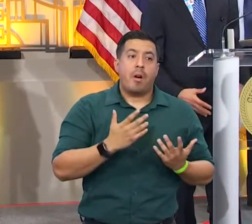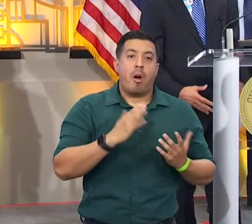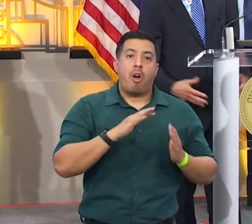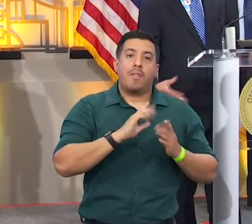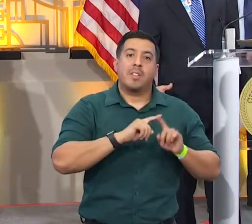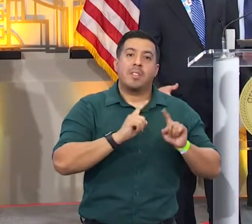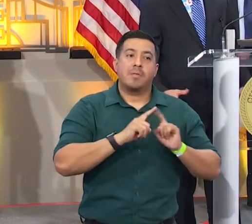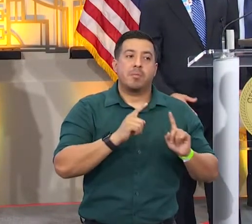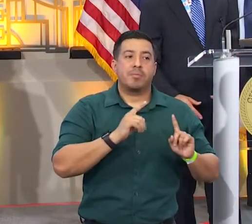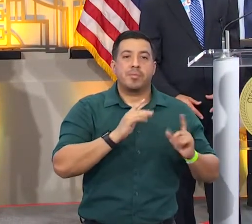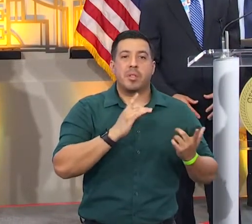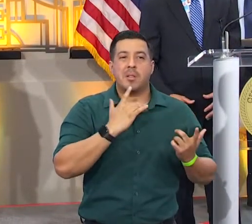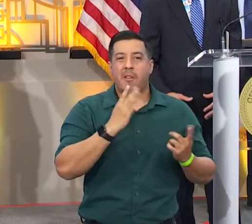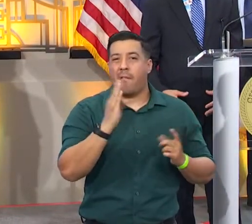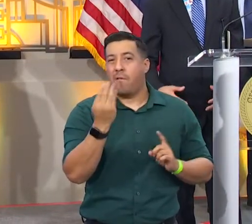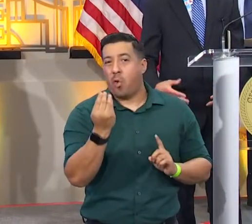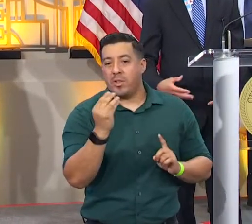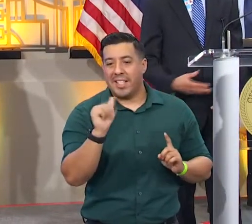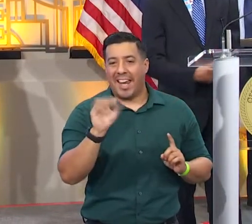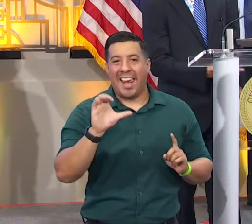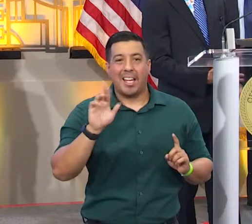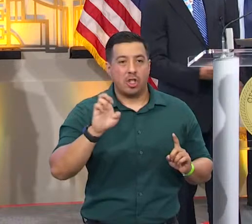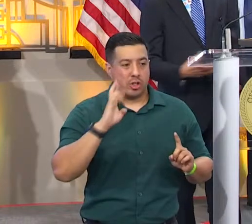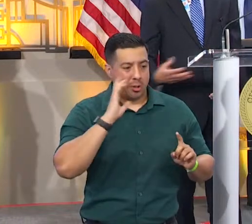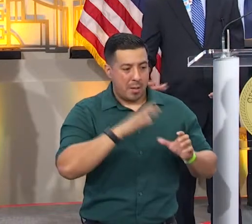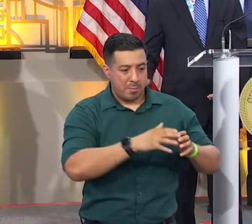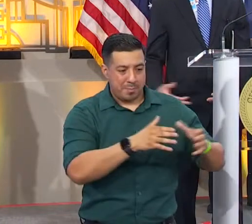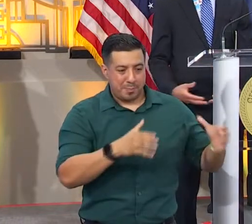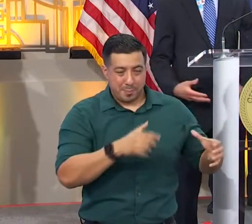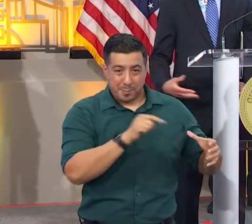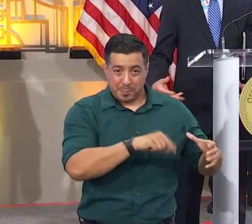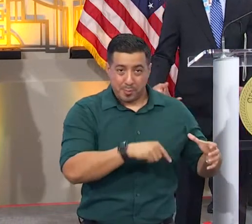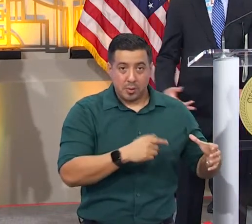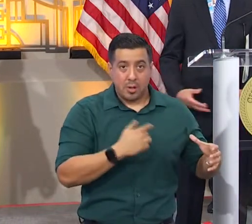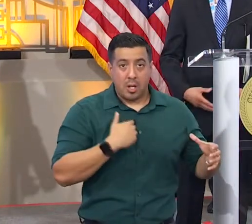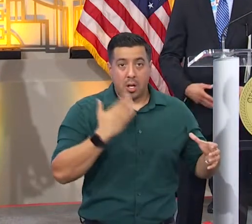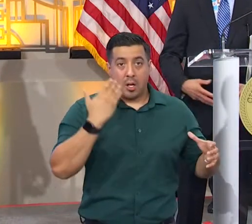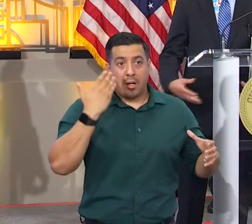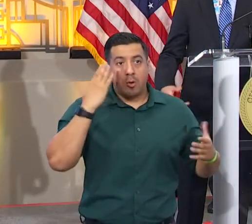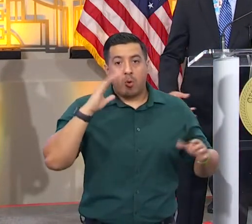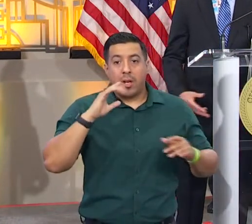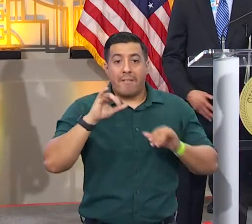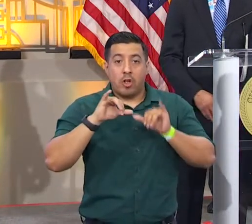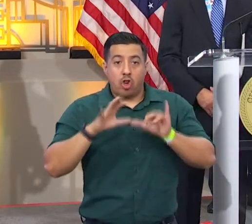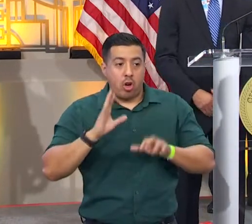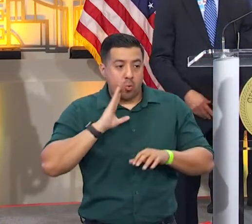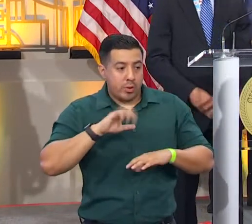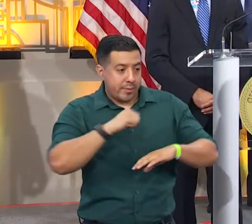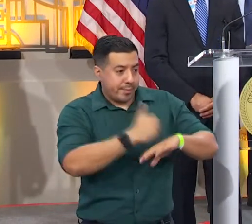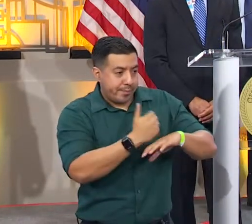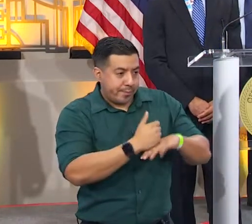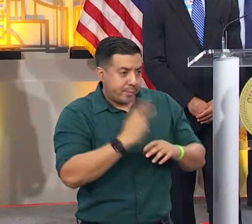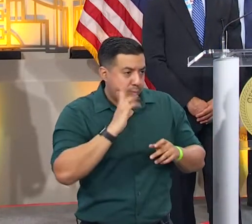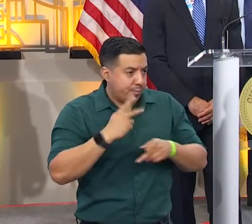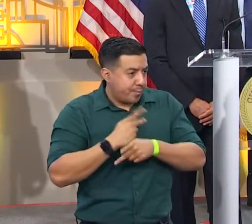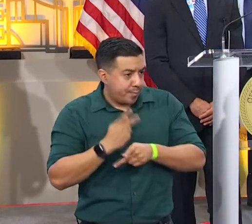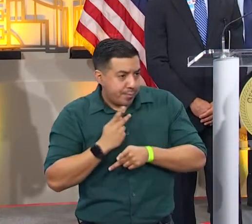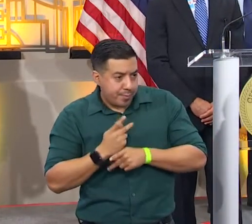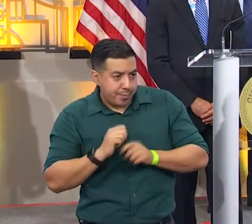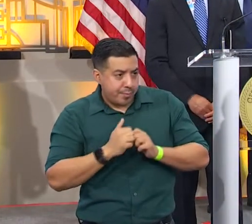terms. It's 14 acres. I think Axiom now needs to bring in the architects, start to lay it out, and to figure